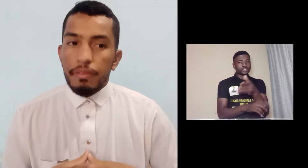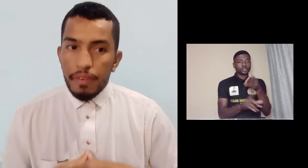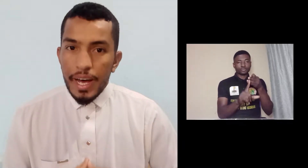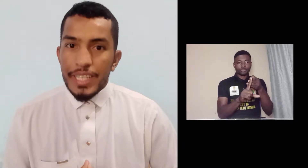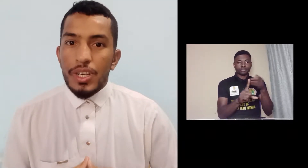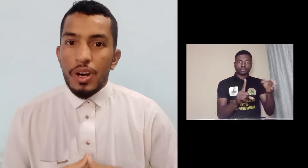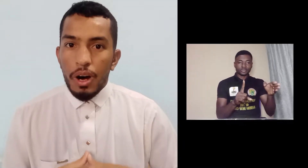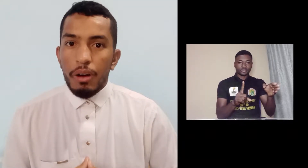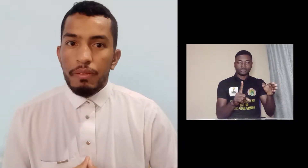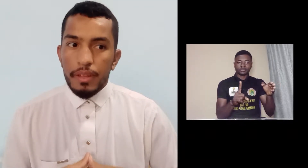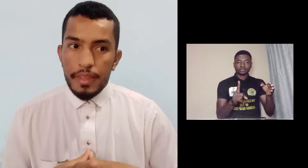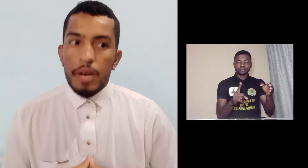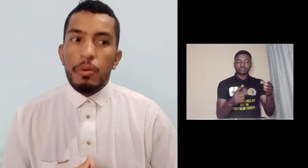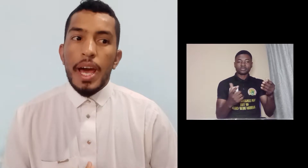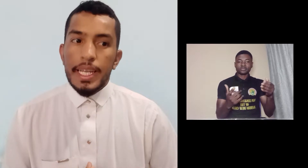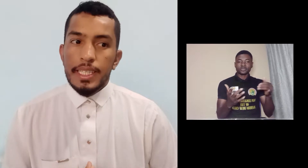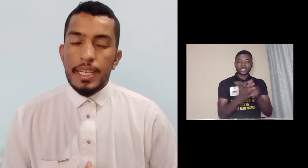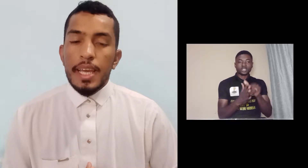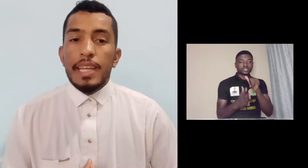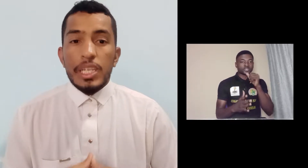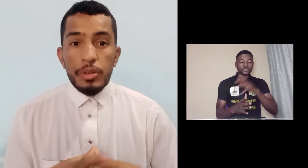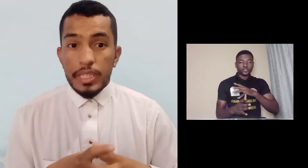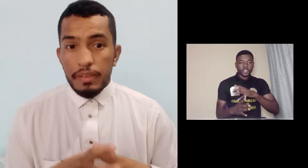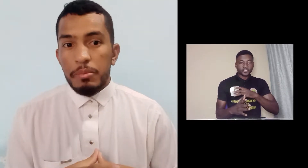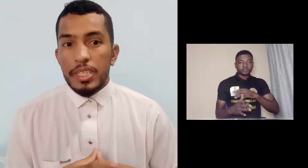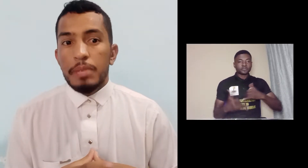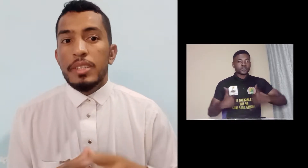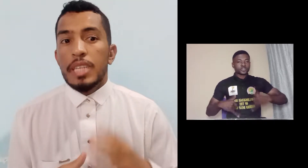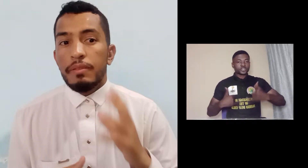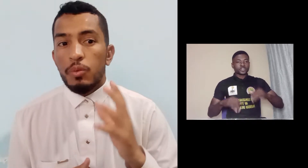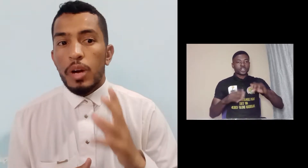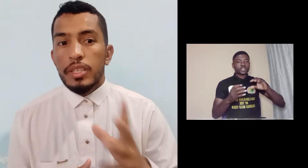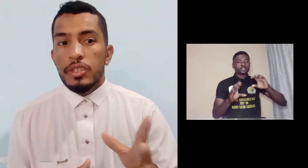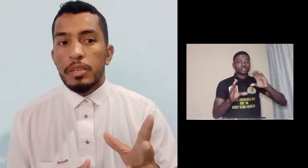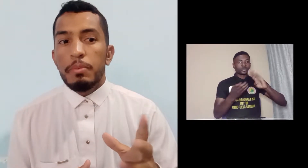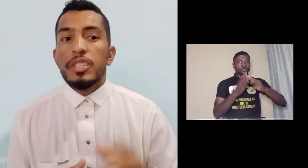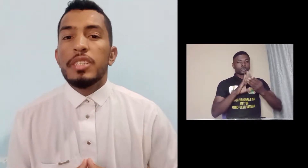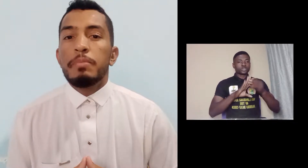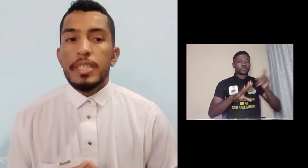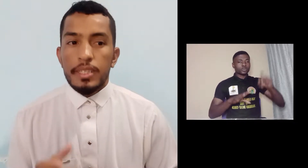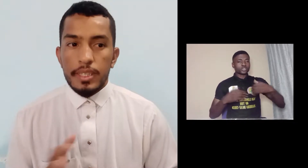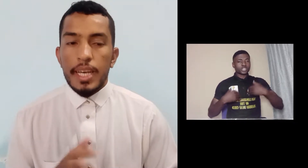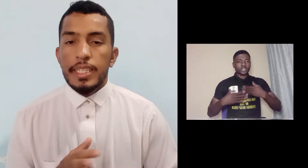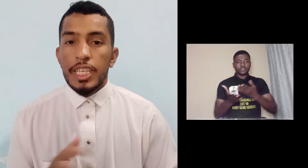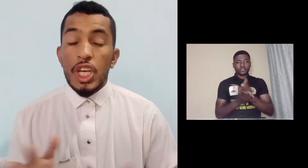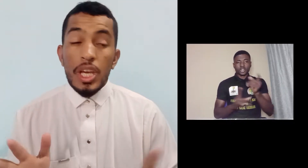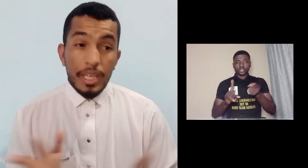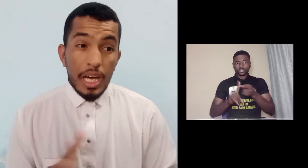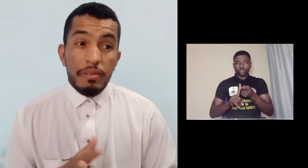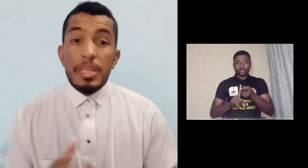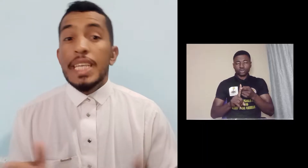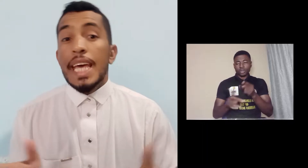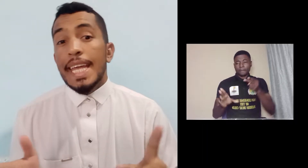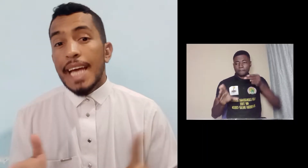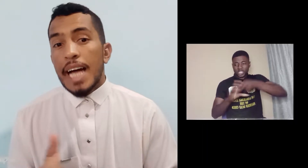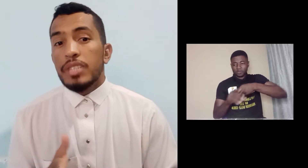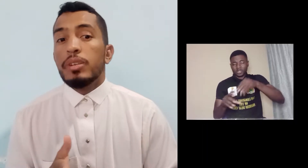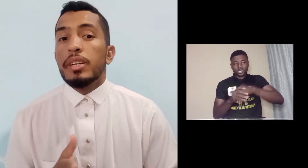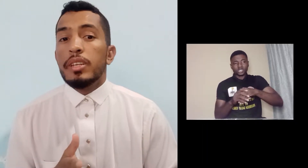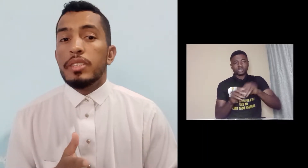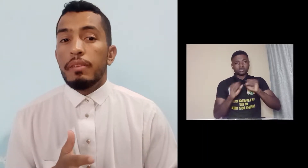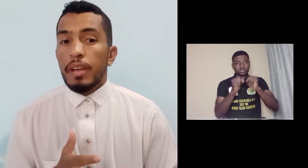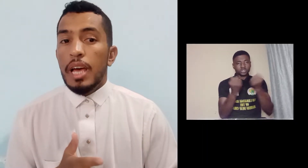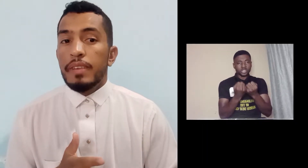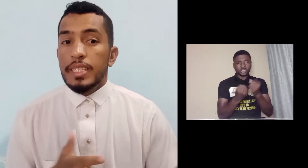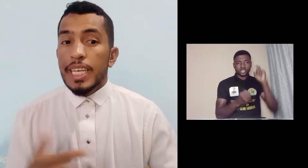in the fight of their rights. The Algerian deaf community must have the right to participate in society, government, and other